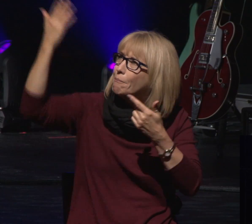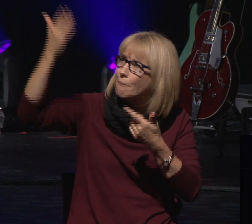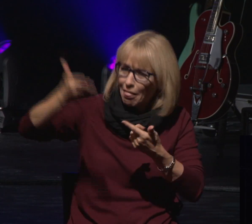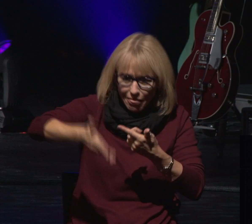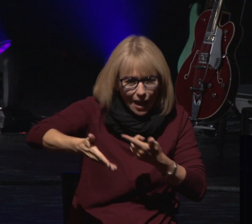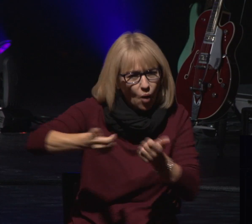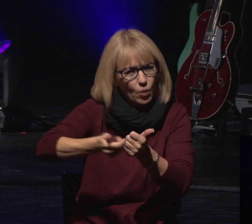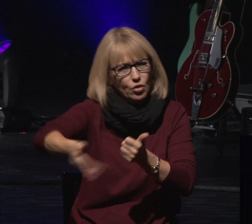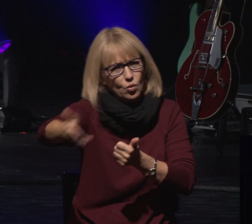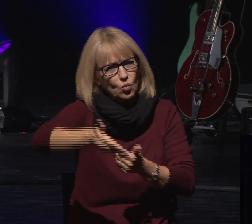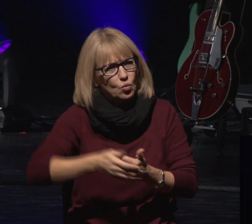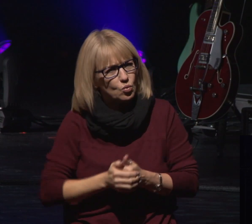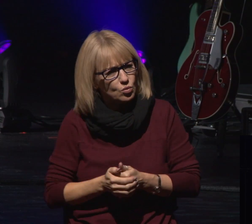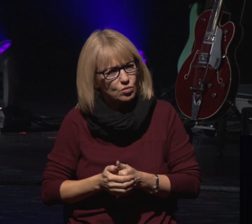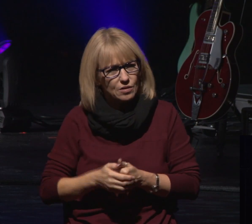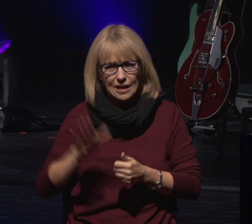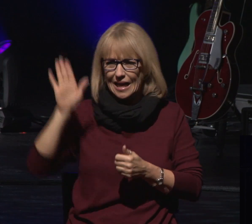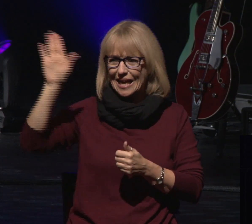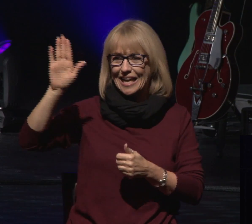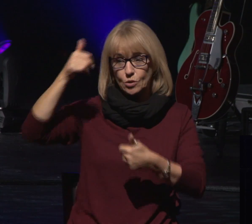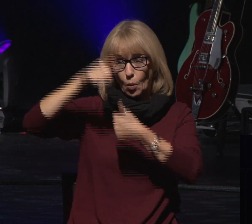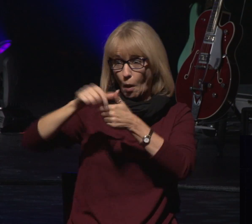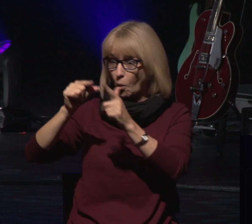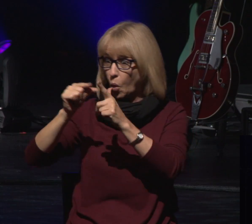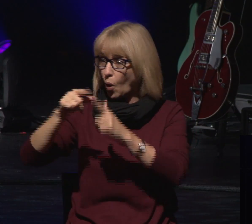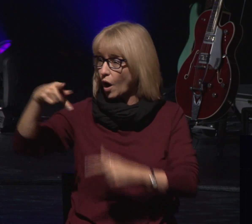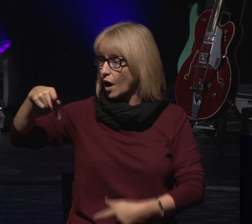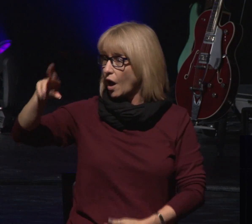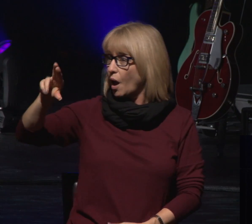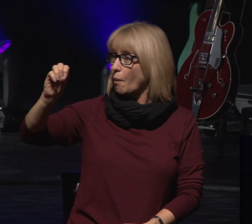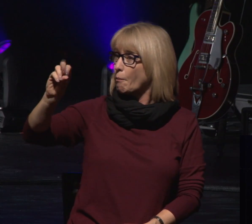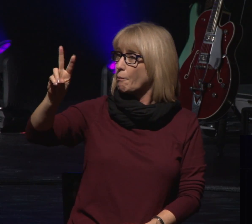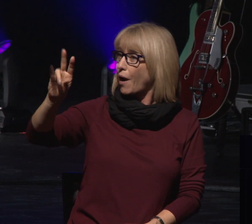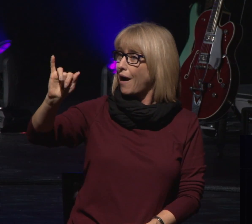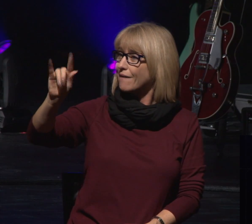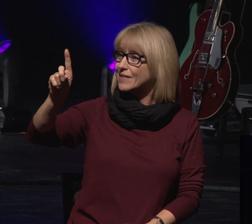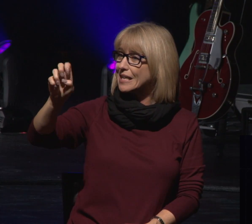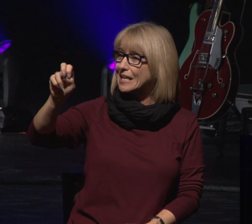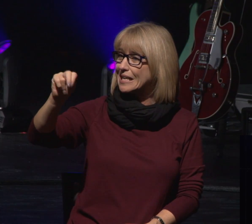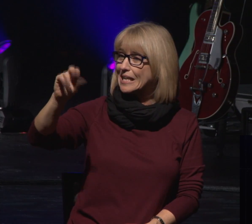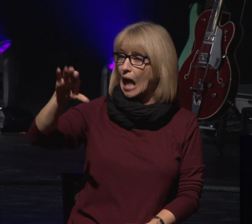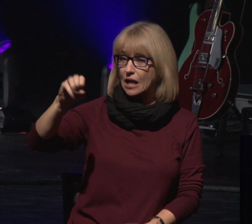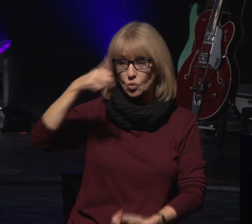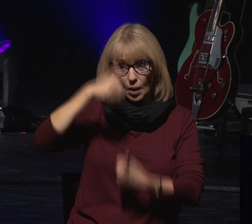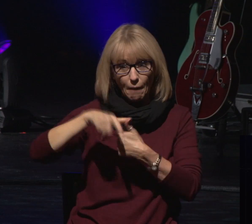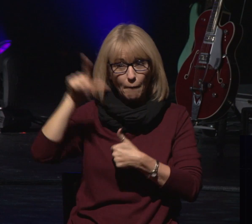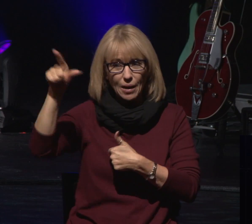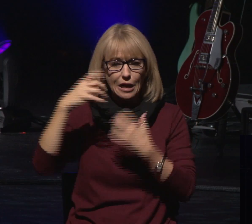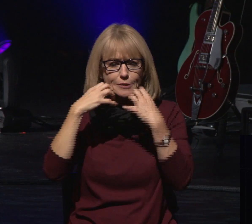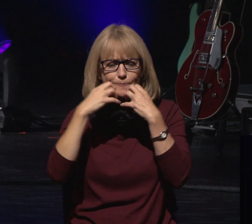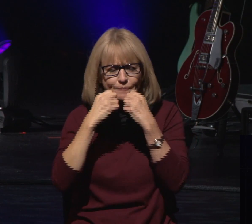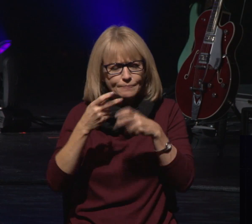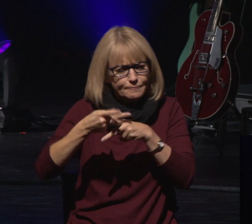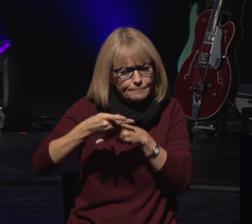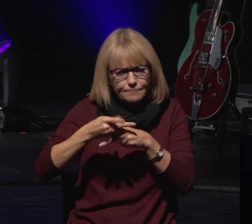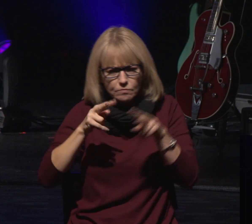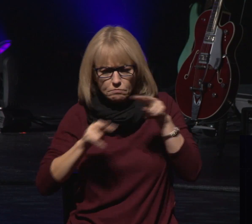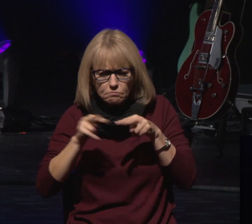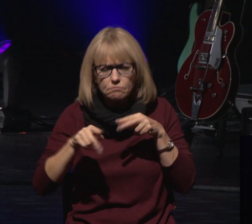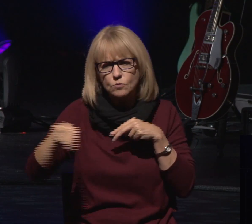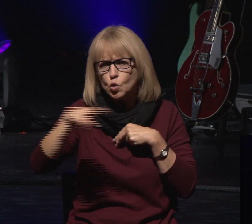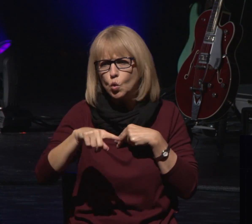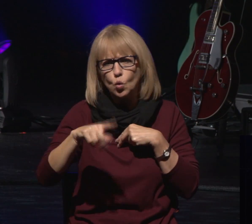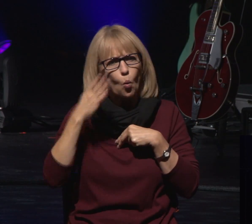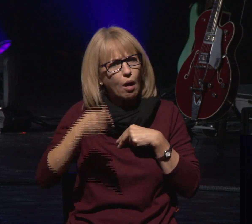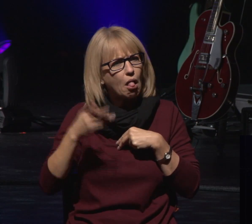his providence, that he's going to continue to work through everything. If you believe that, then you're going to trust him. And you're going to be able to go through life